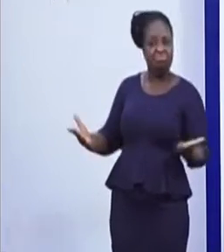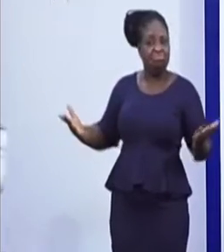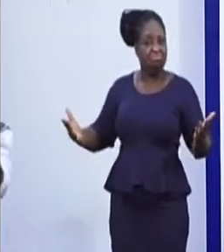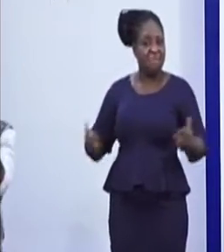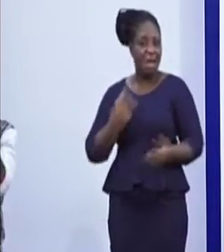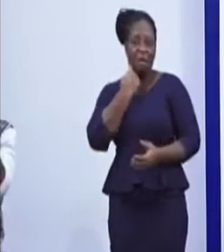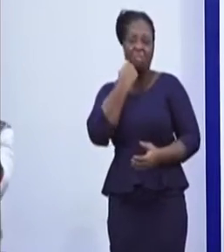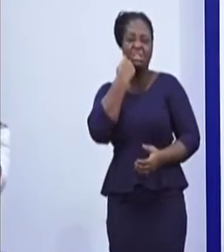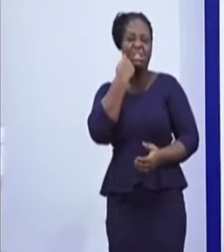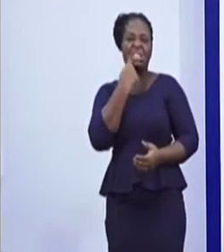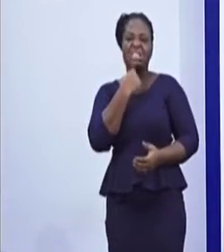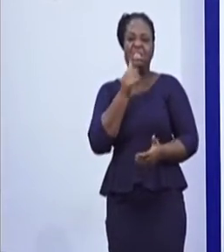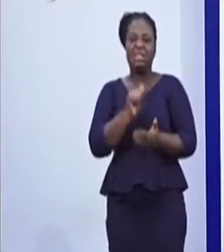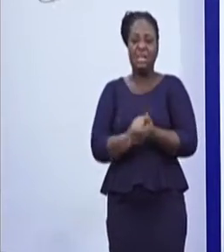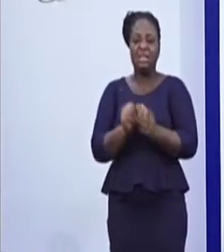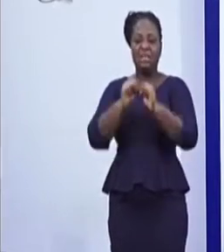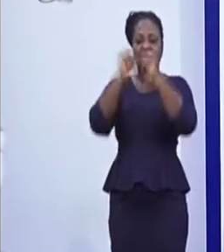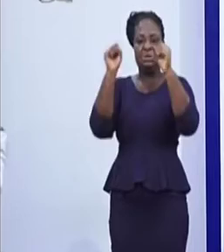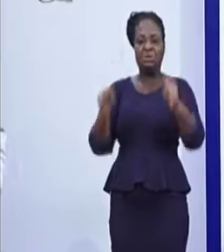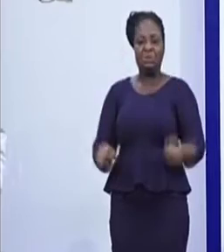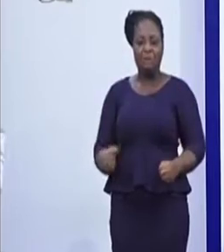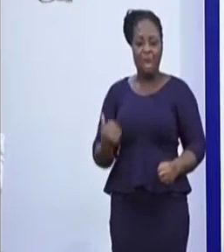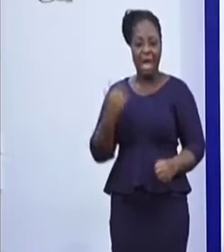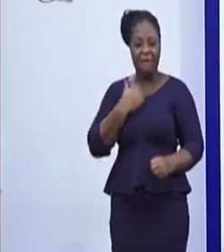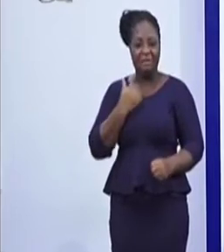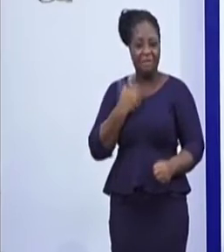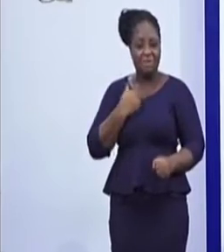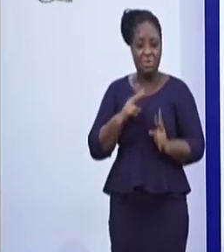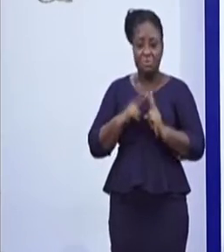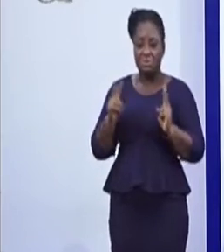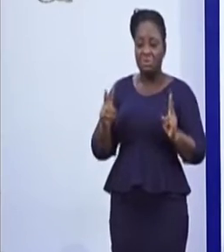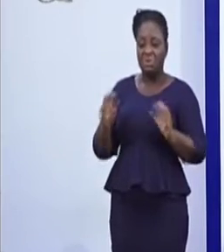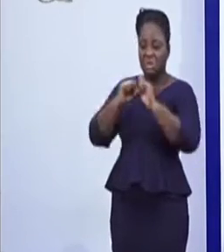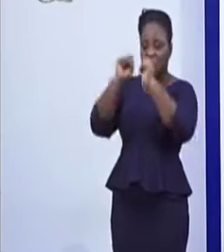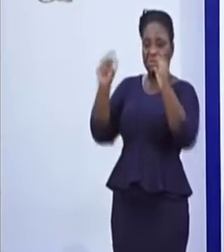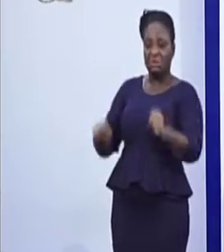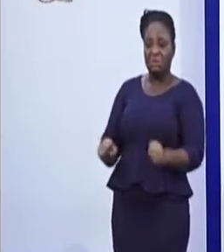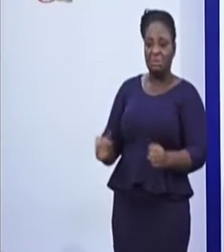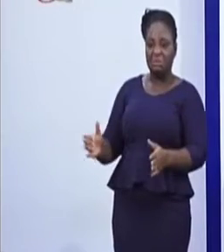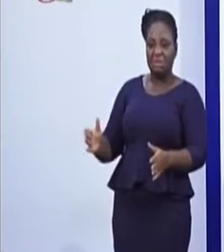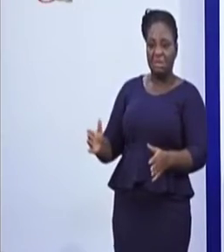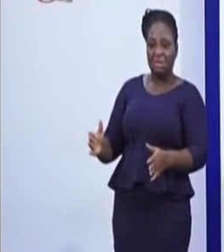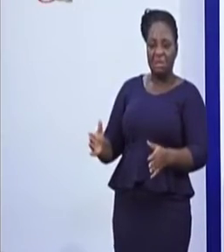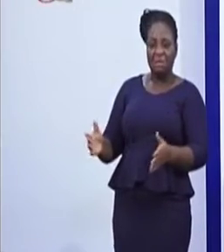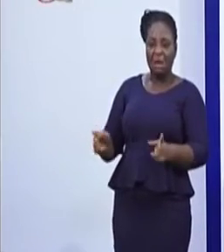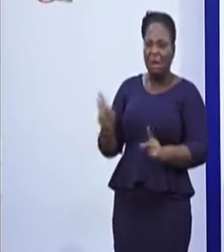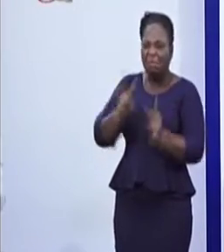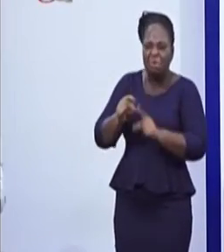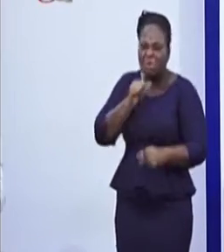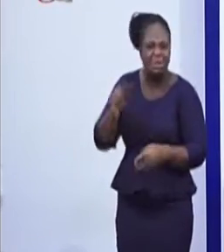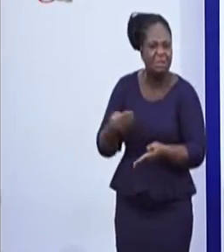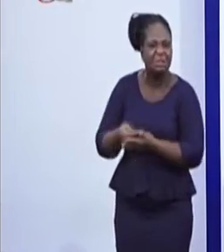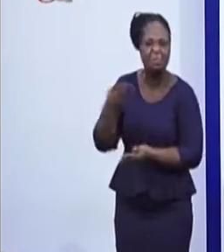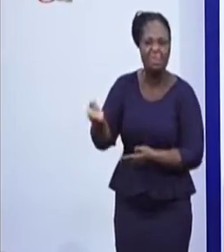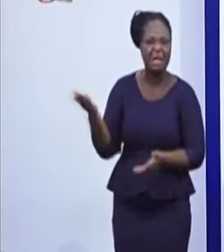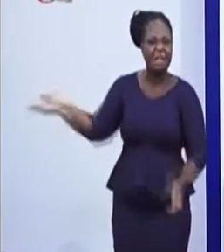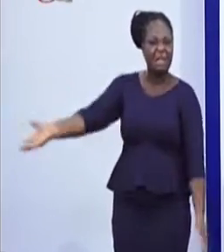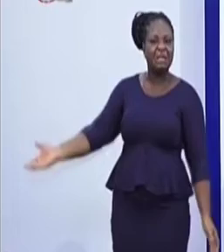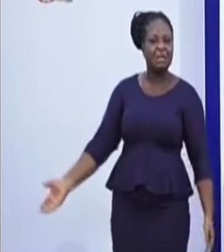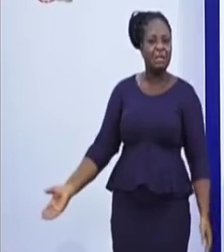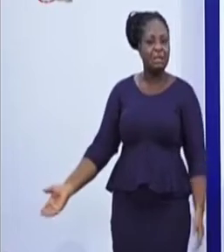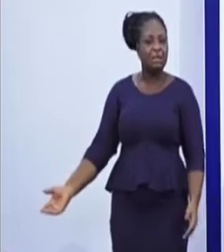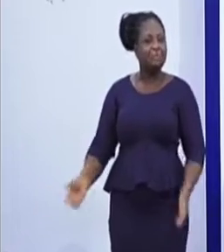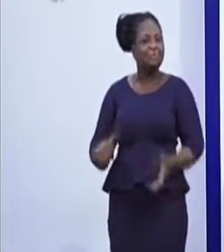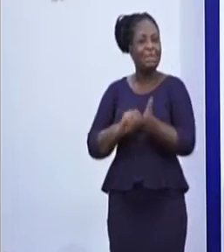kan ebi o sister obi enya bi wo ho nti ne busuani bi edidwa enkrofo mbeto ade e wo ho bi o